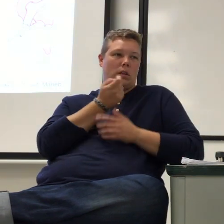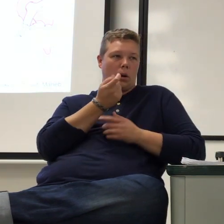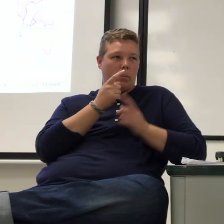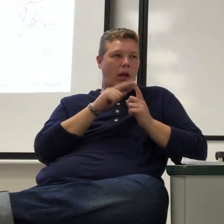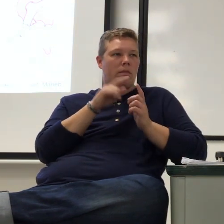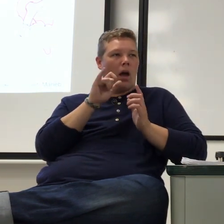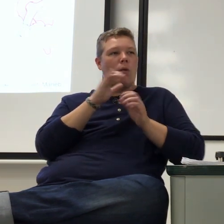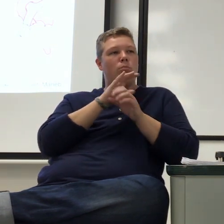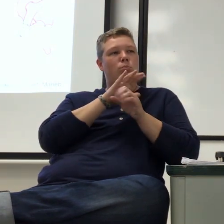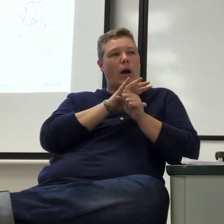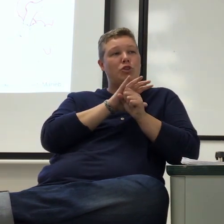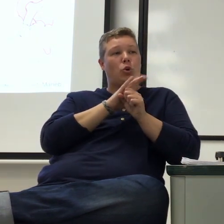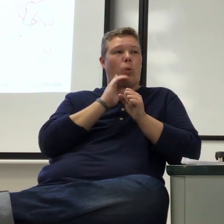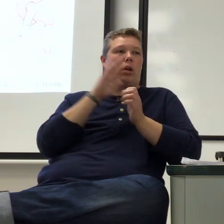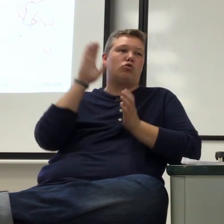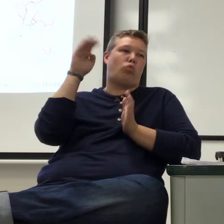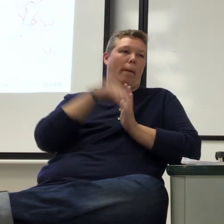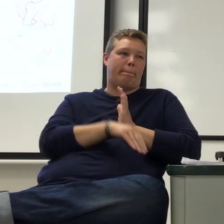going to use green for this.